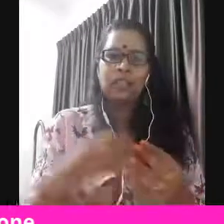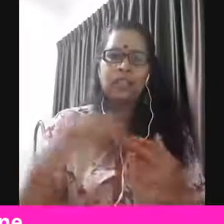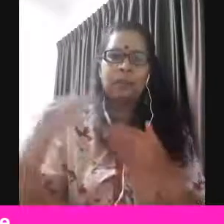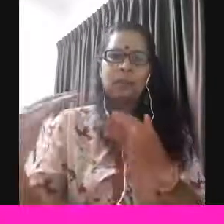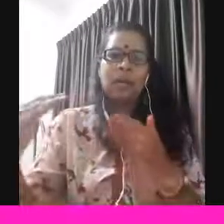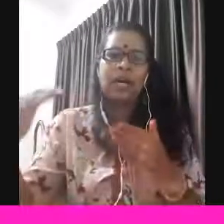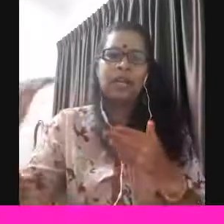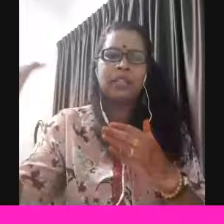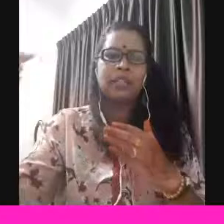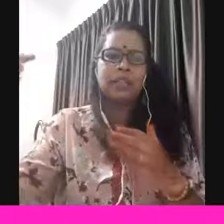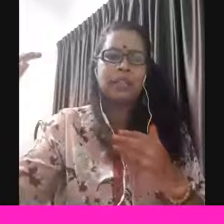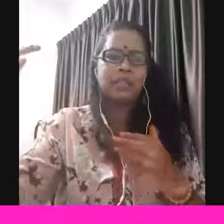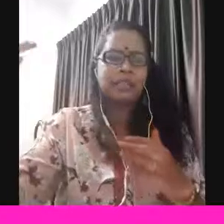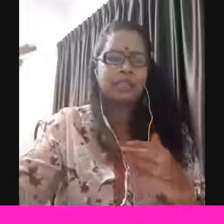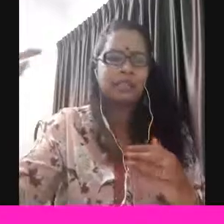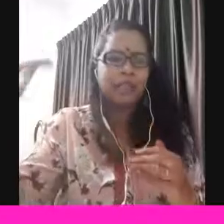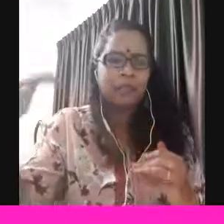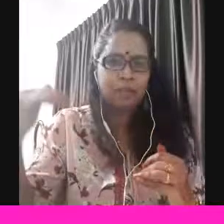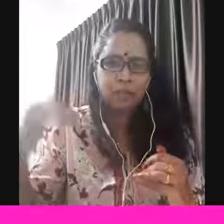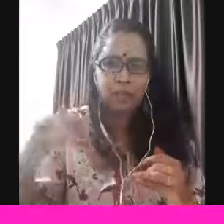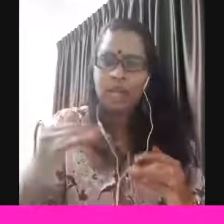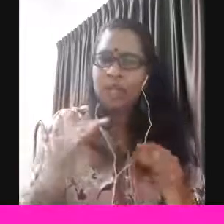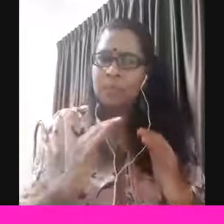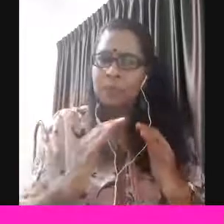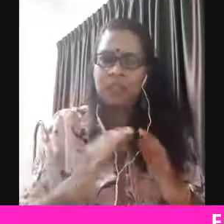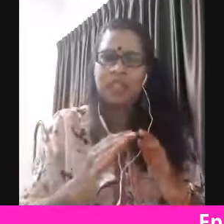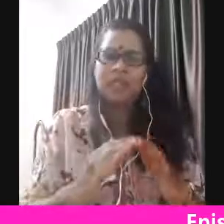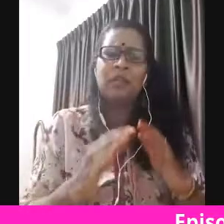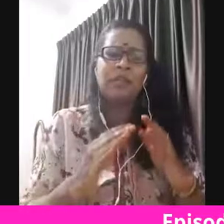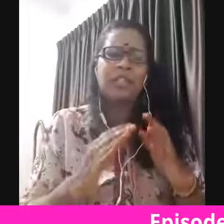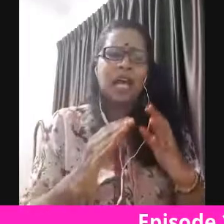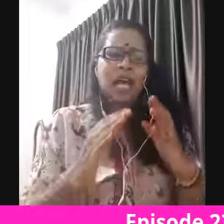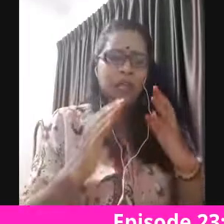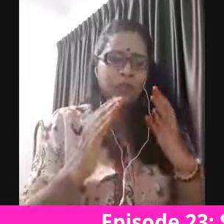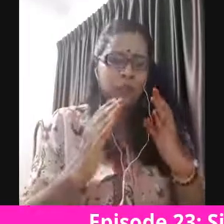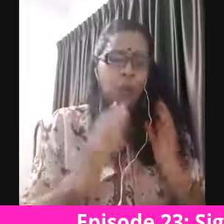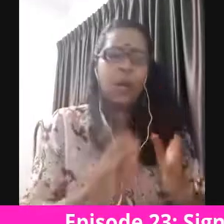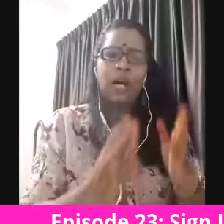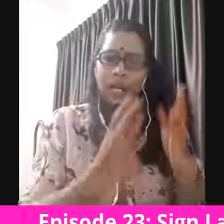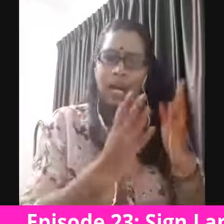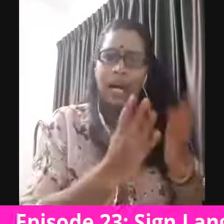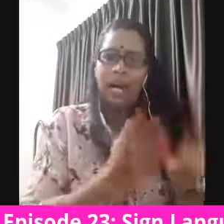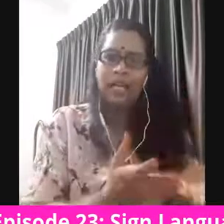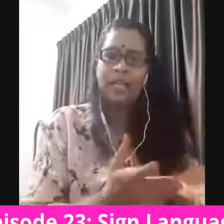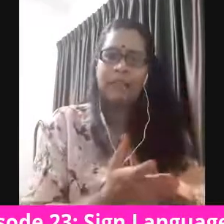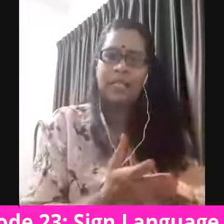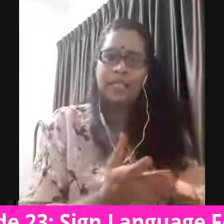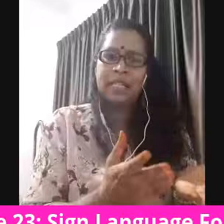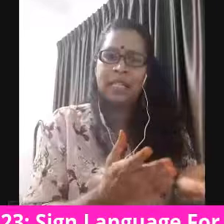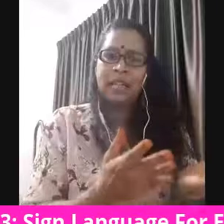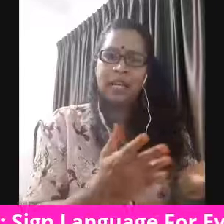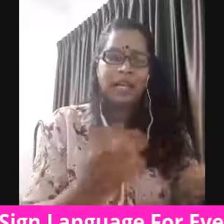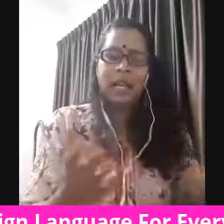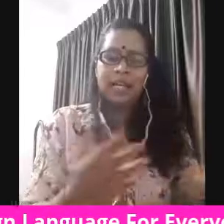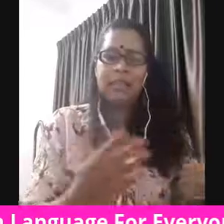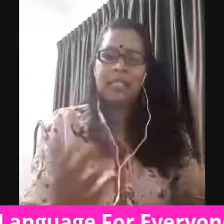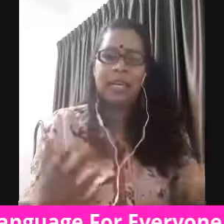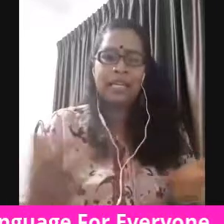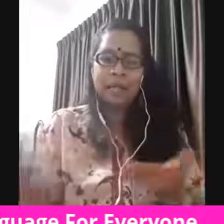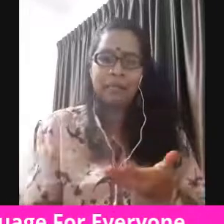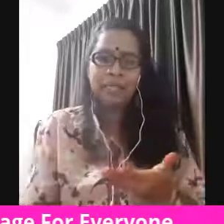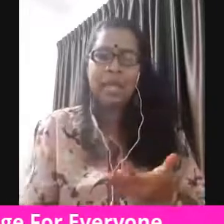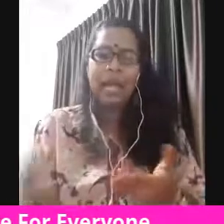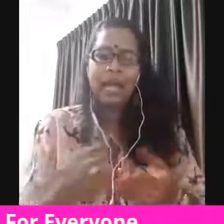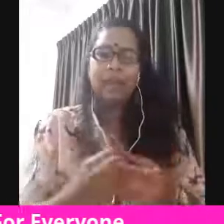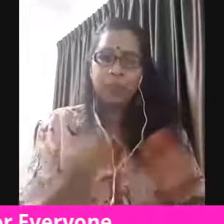no diploma, degree, master's level for special education, because if you know The skill. ABCD, yeah, Mm-hmm.